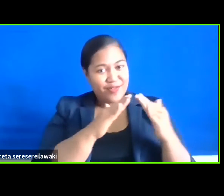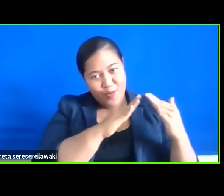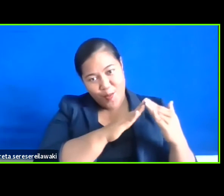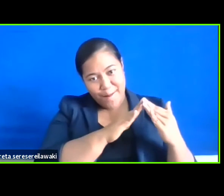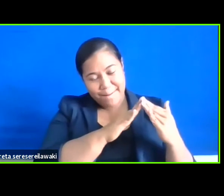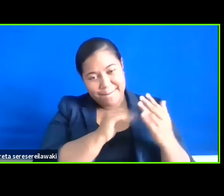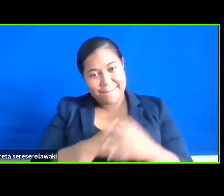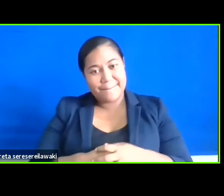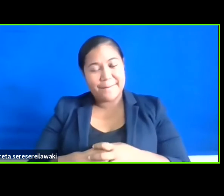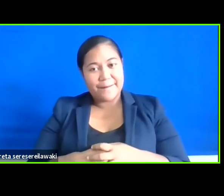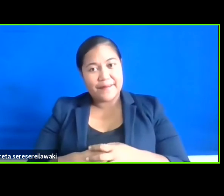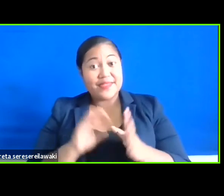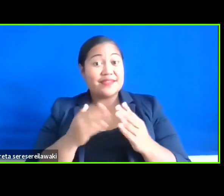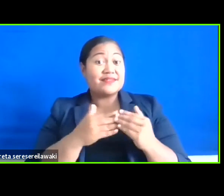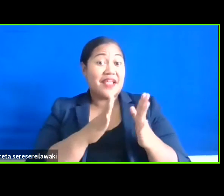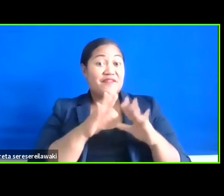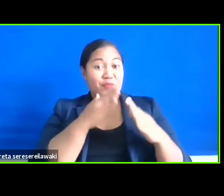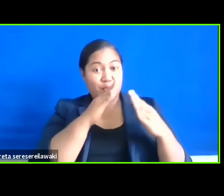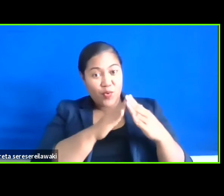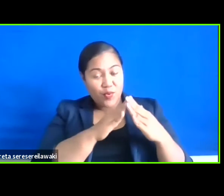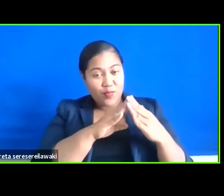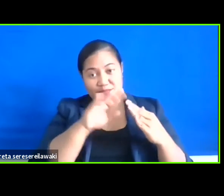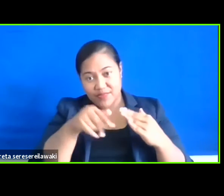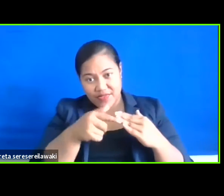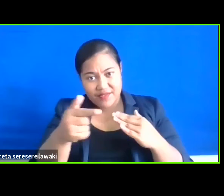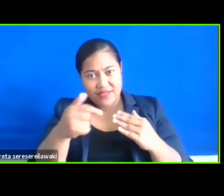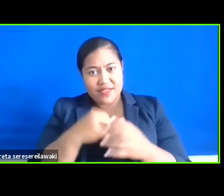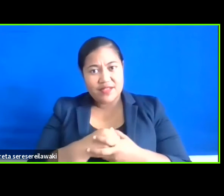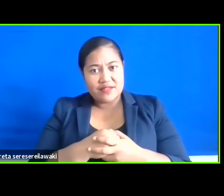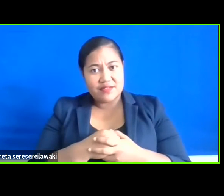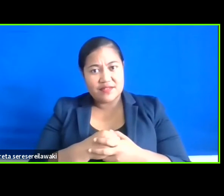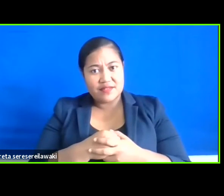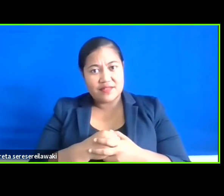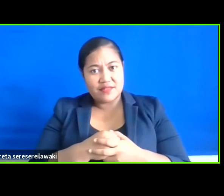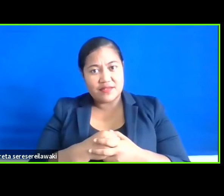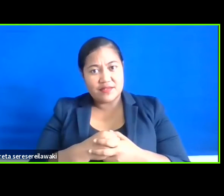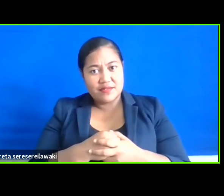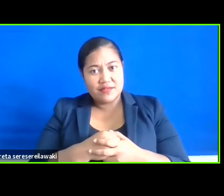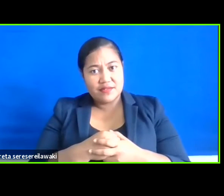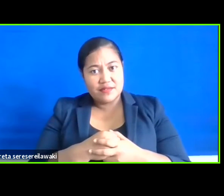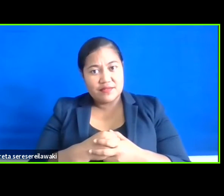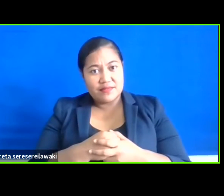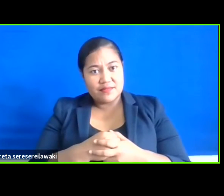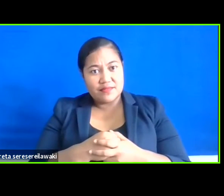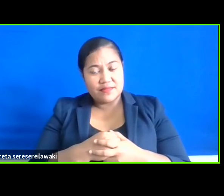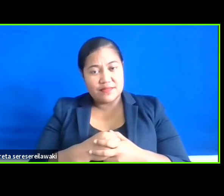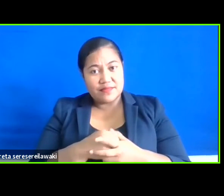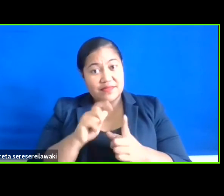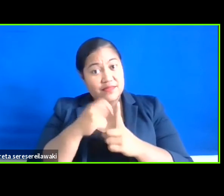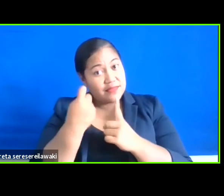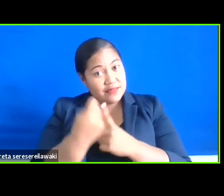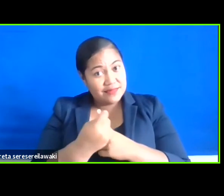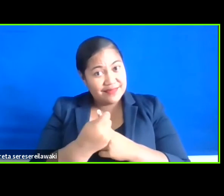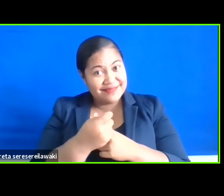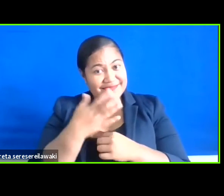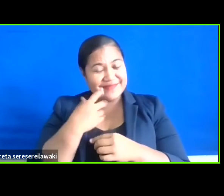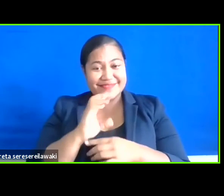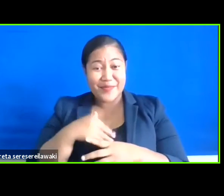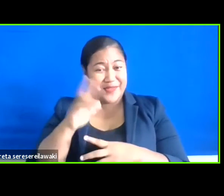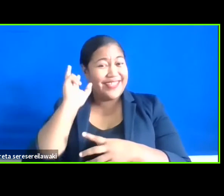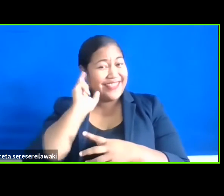point home to this traditional. We hear that very clearly